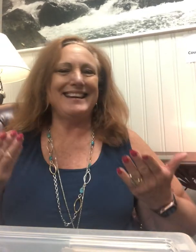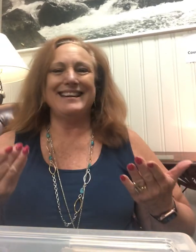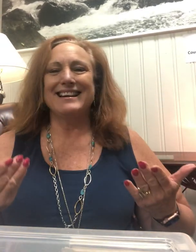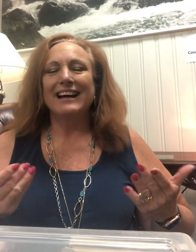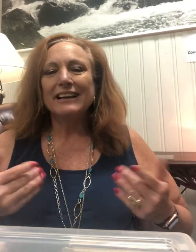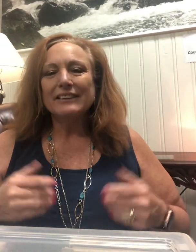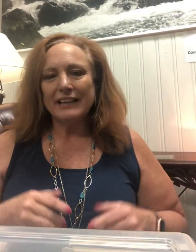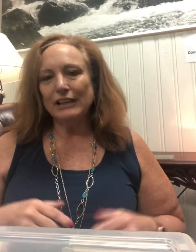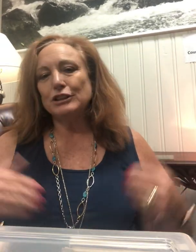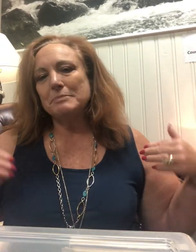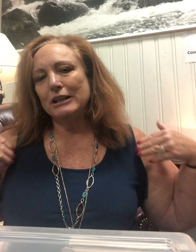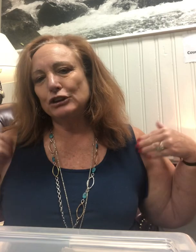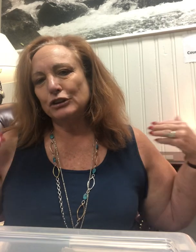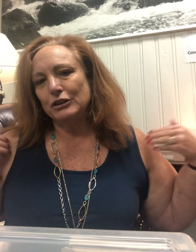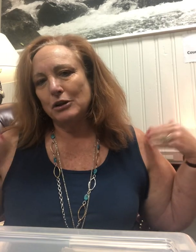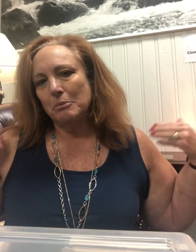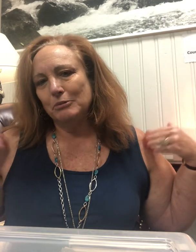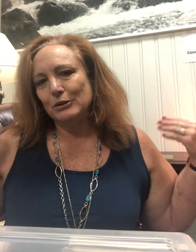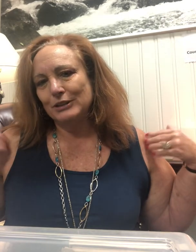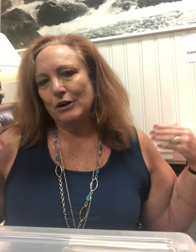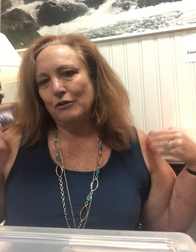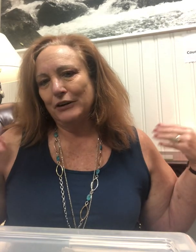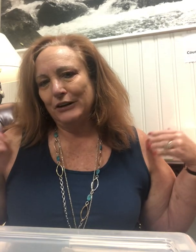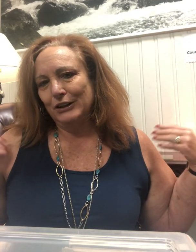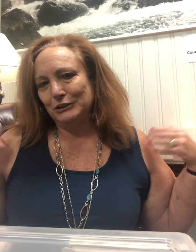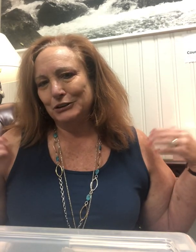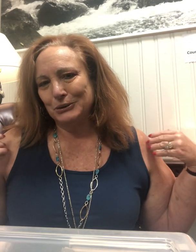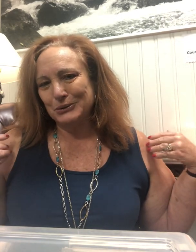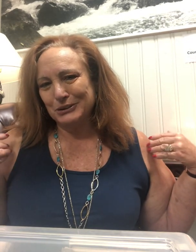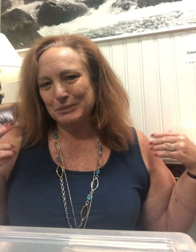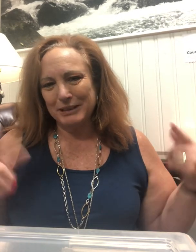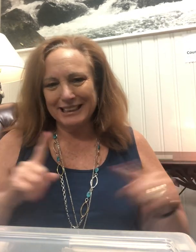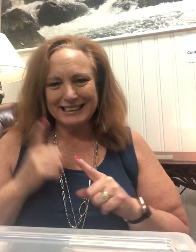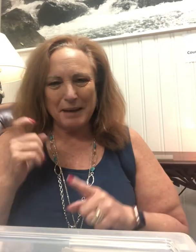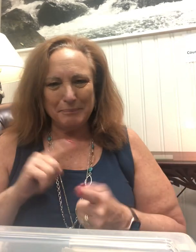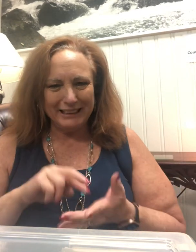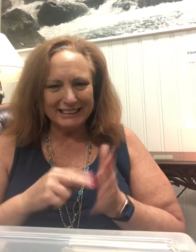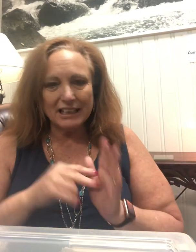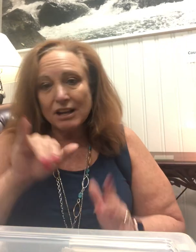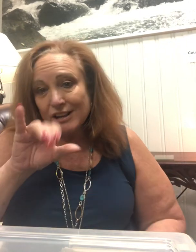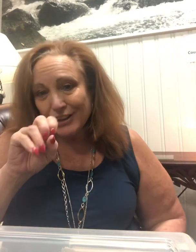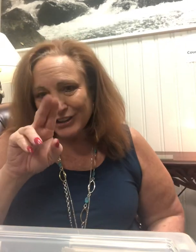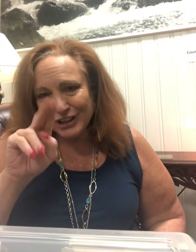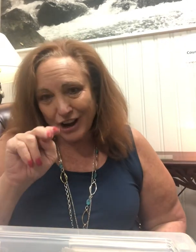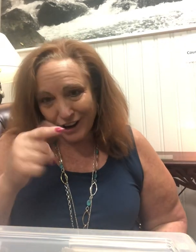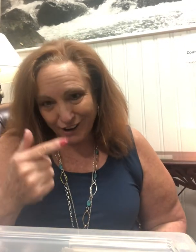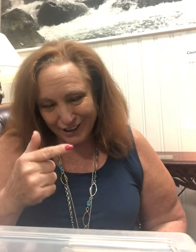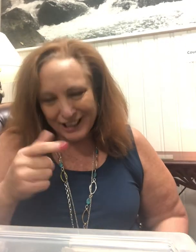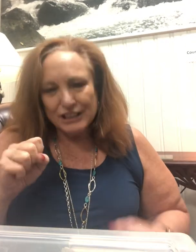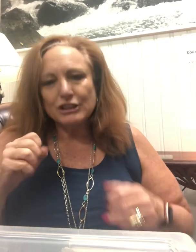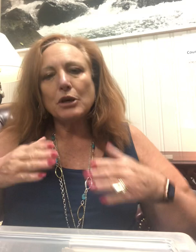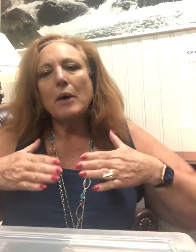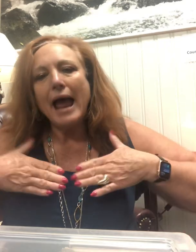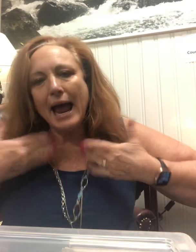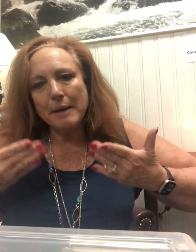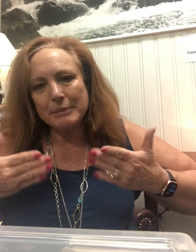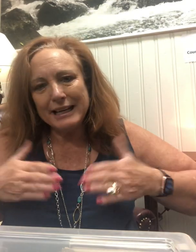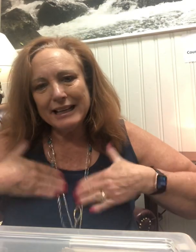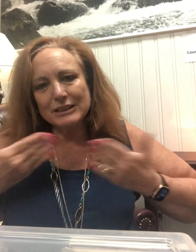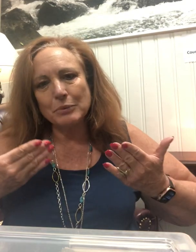happy. Okay, just make sure you don't use it over here on your shoulders because that means young. So happy is right